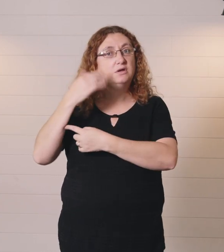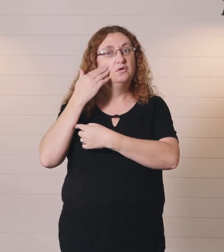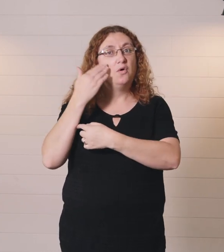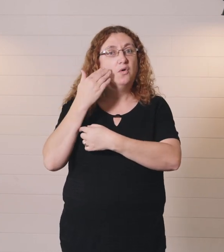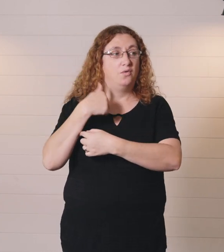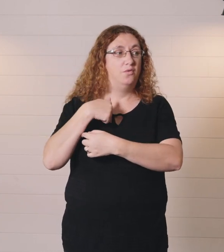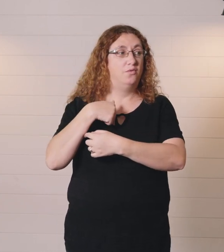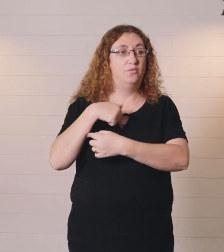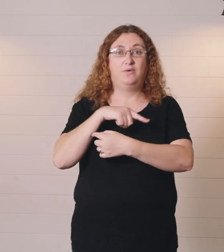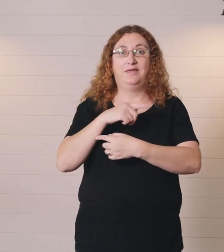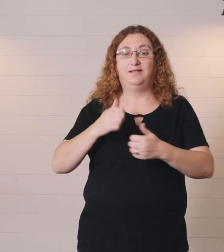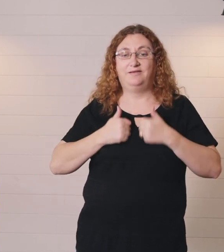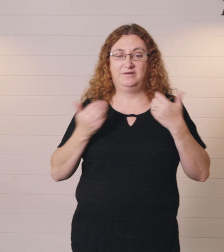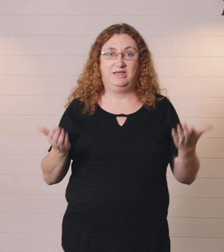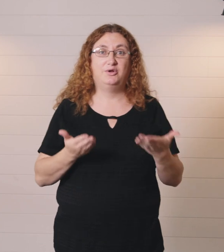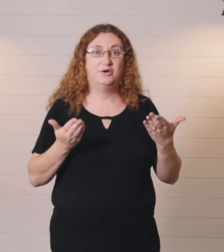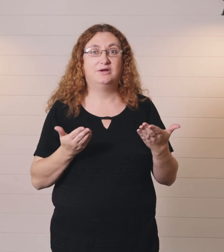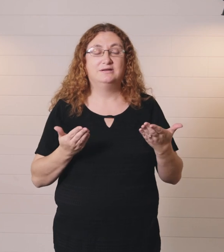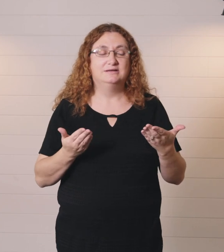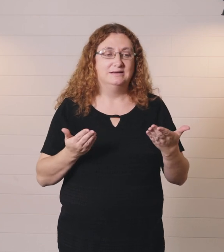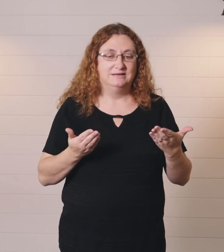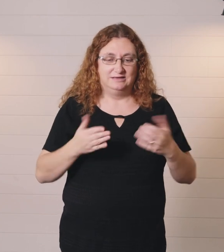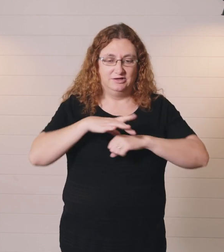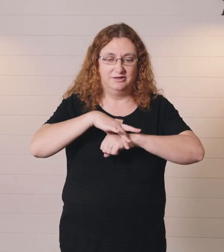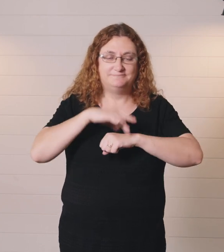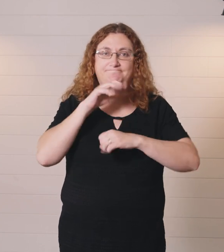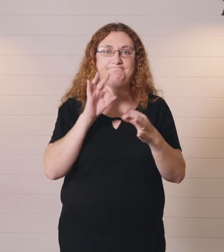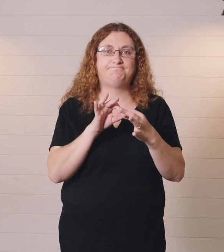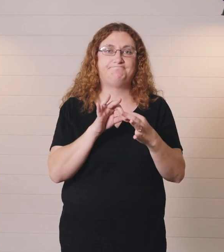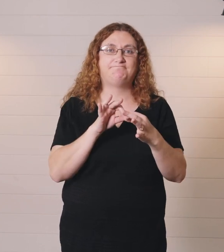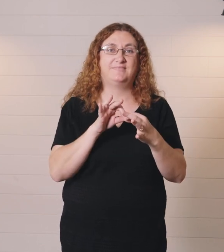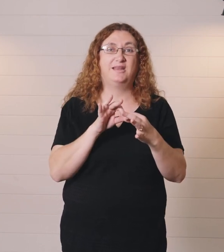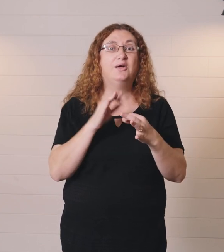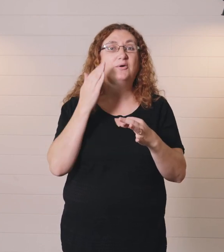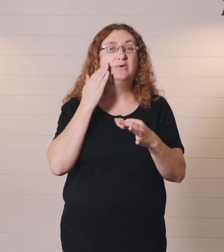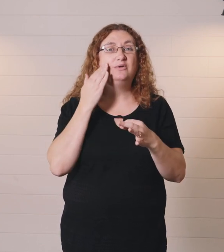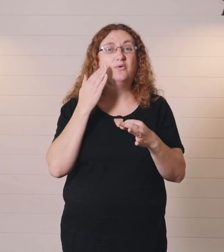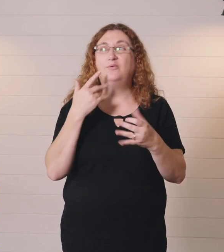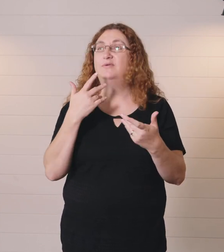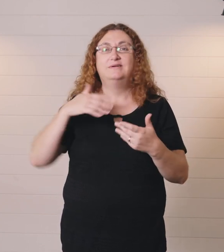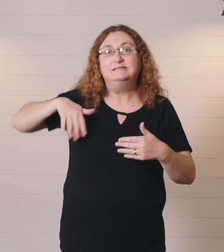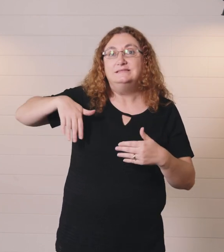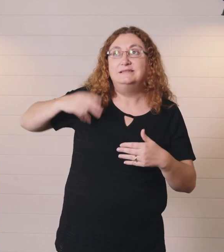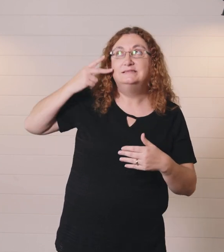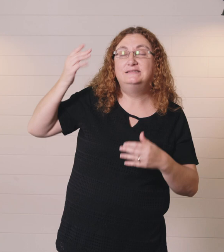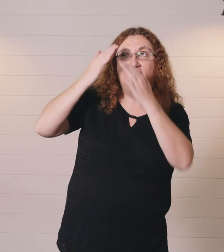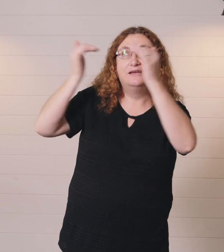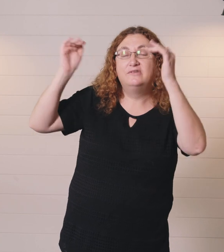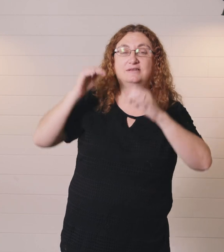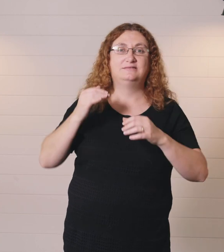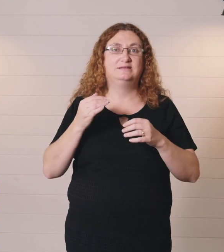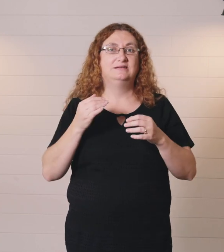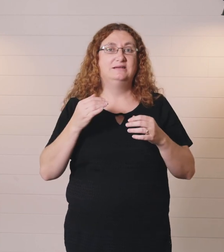Yes, we know we live in the already and not yet. We know that the future consummation of the kingdom is yet to come, and in